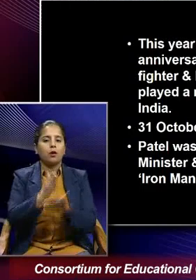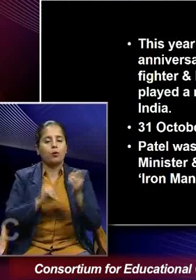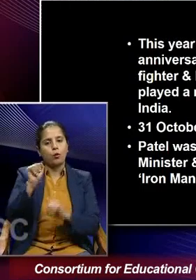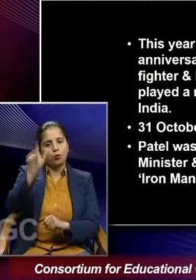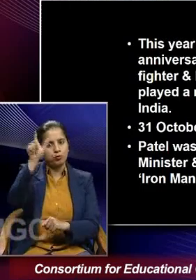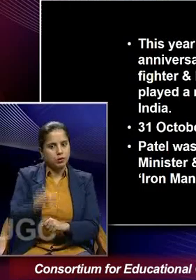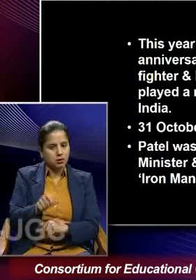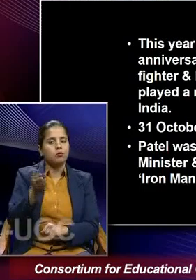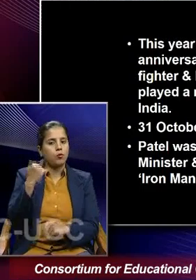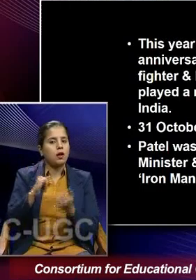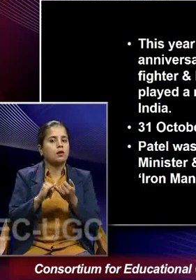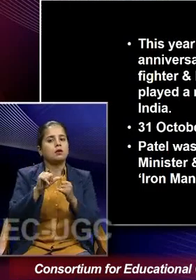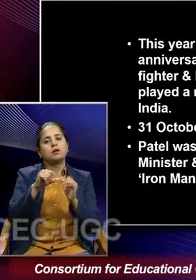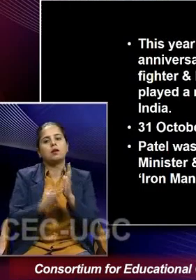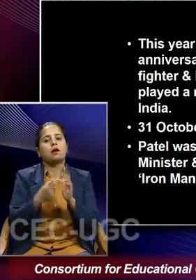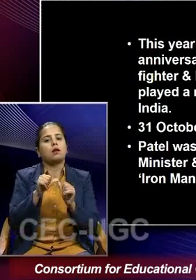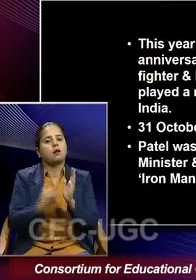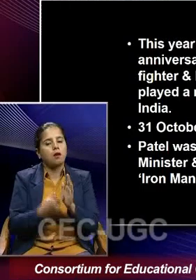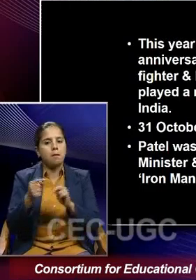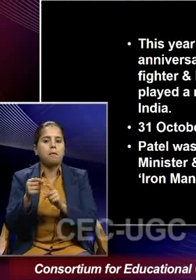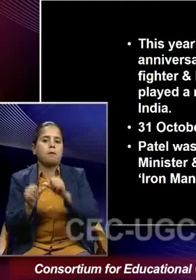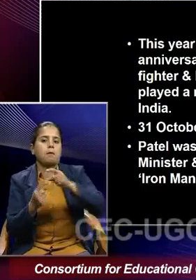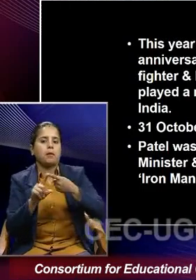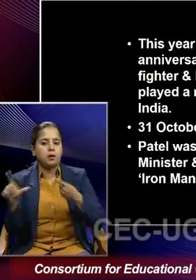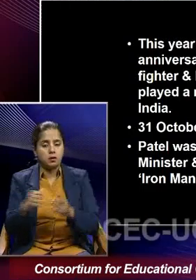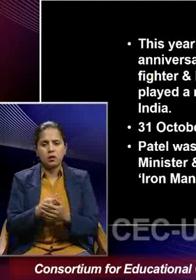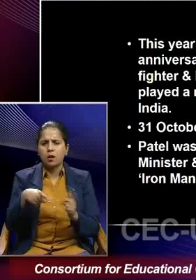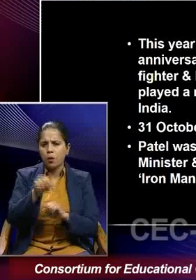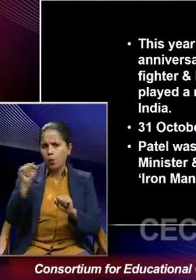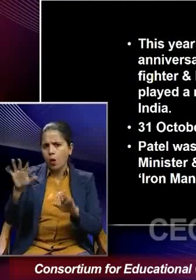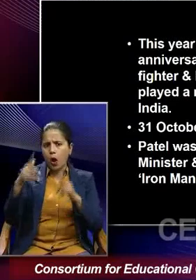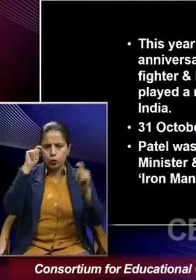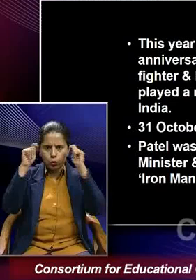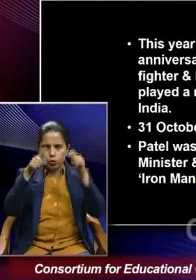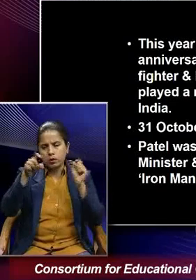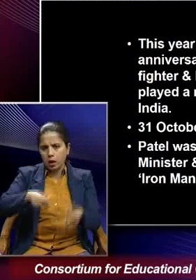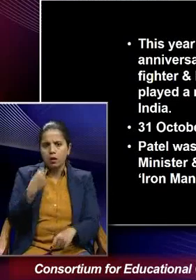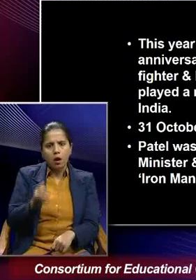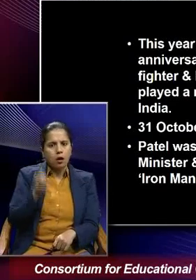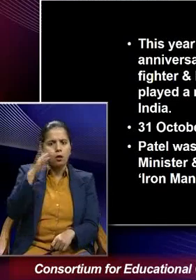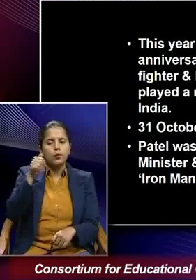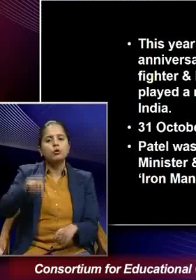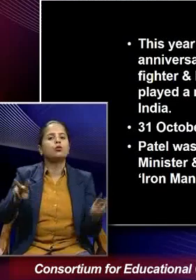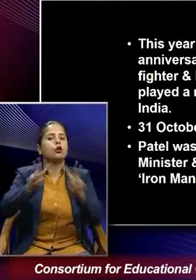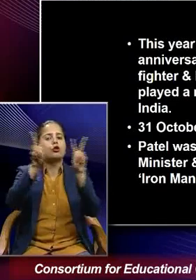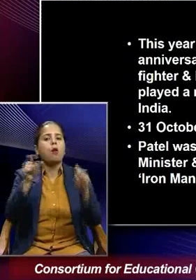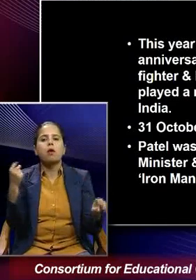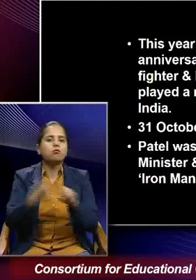Sardar Patel, and how his role can be understood in today's context as